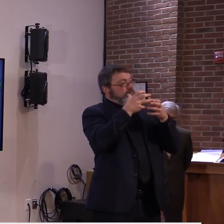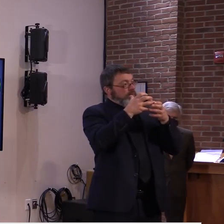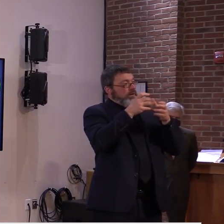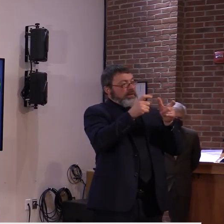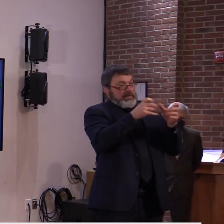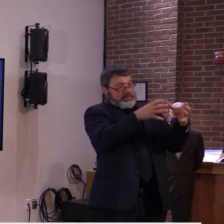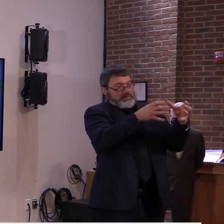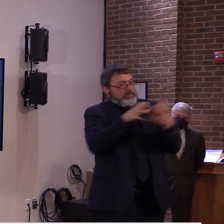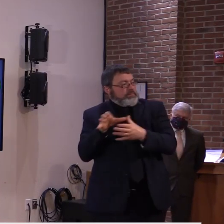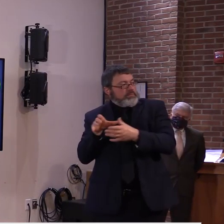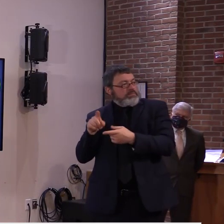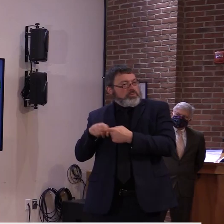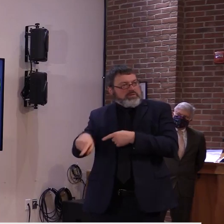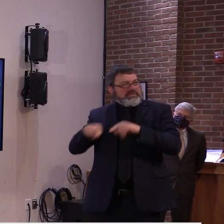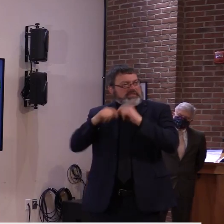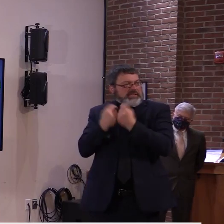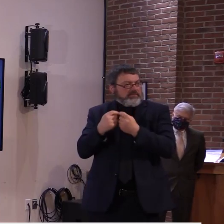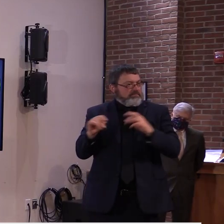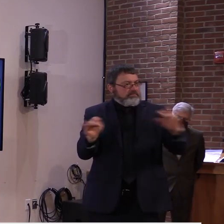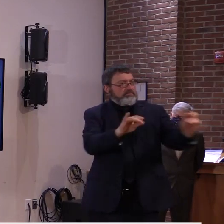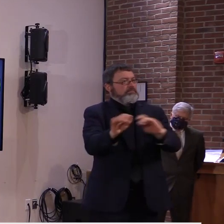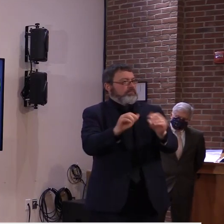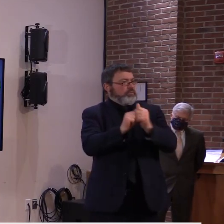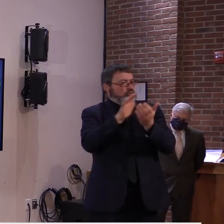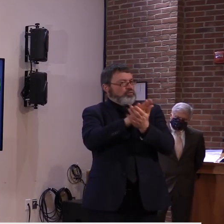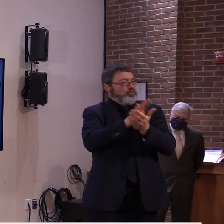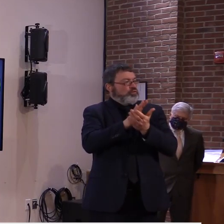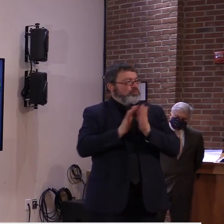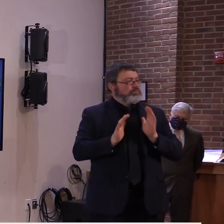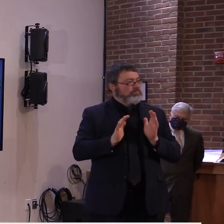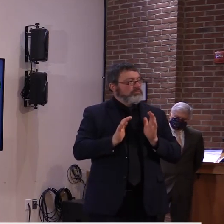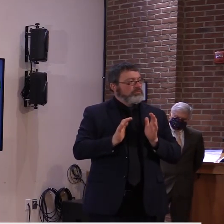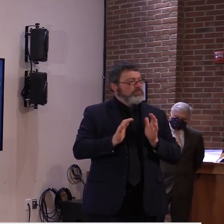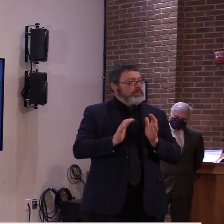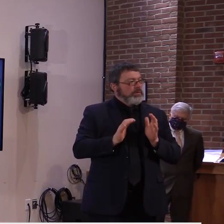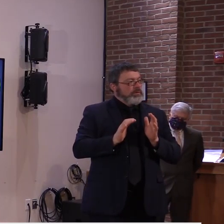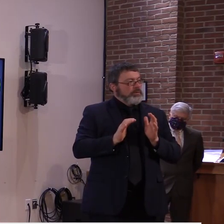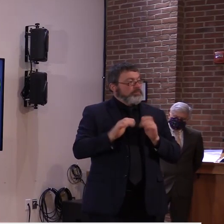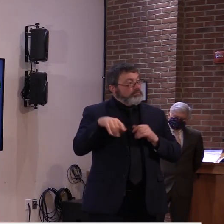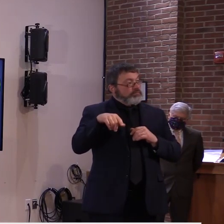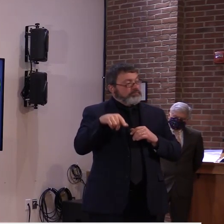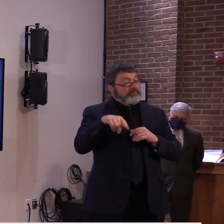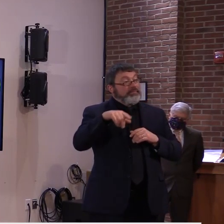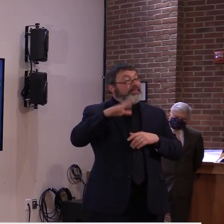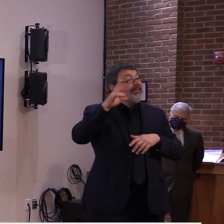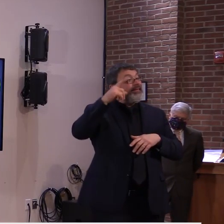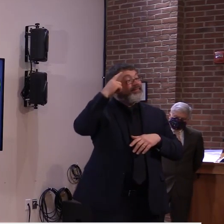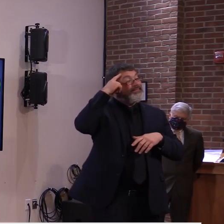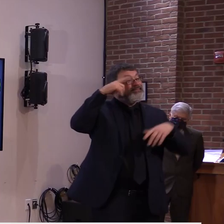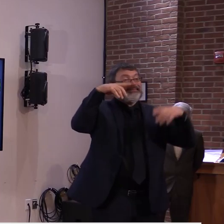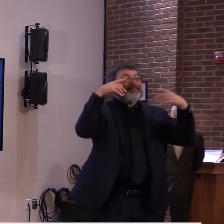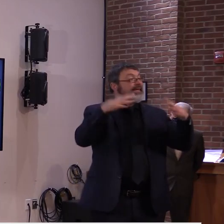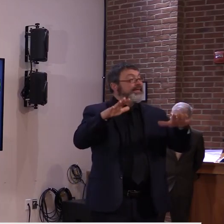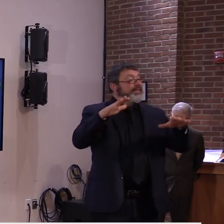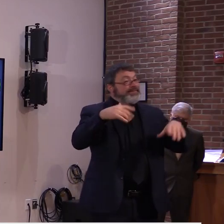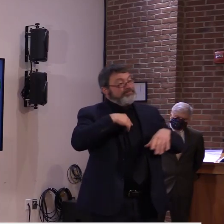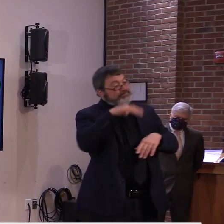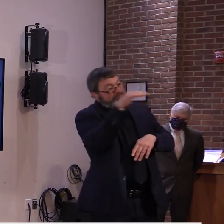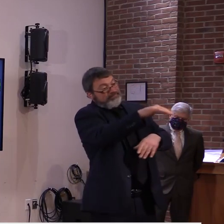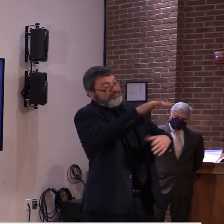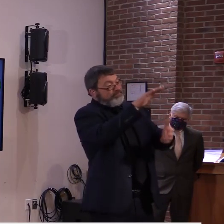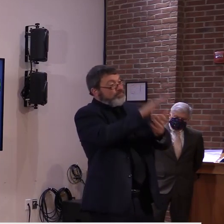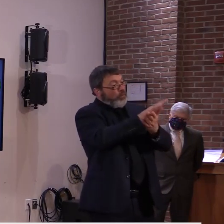of individuals. Knowing that the school did sort of the first phase of that, if you will. So we